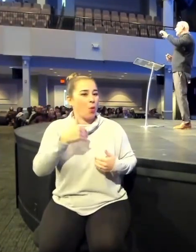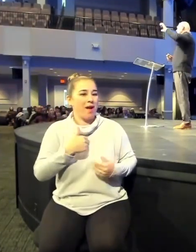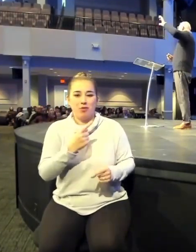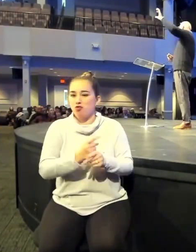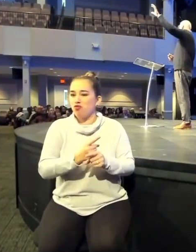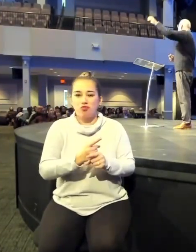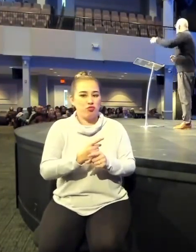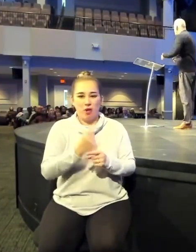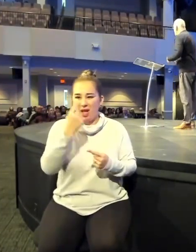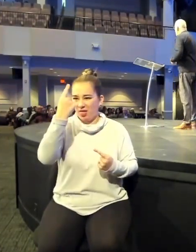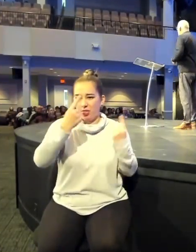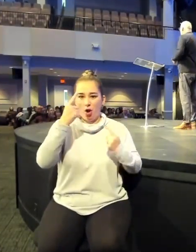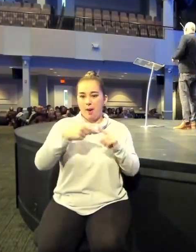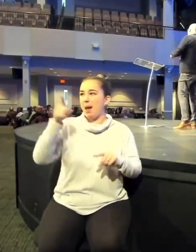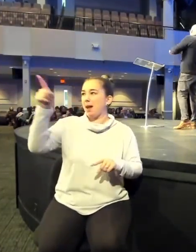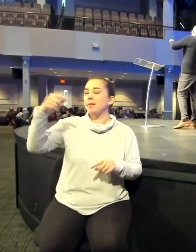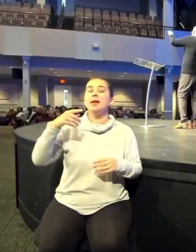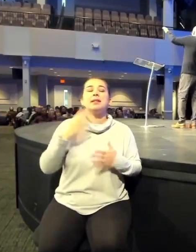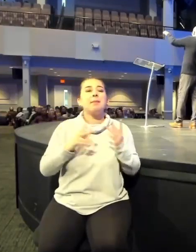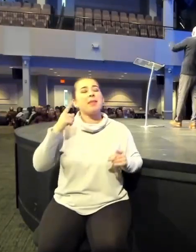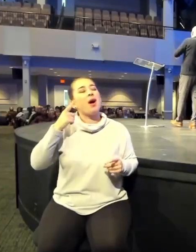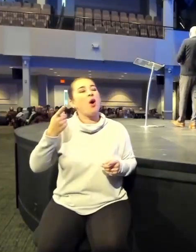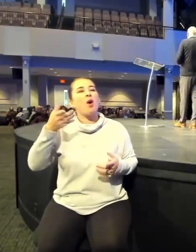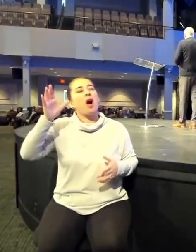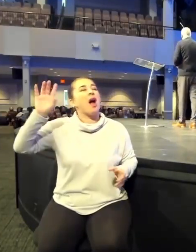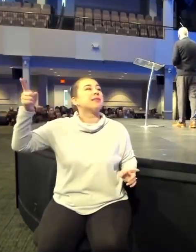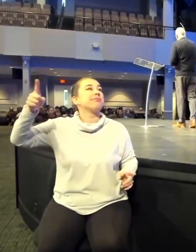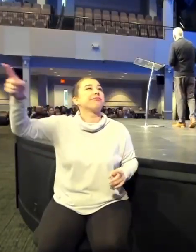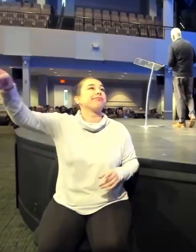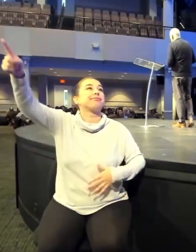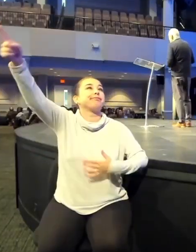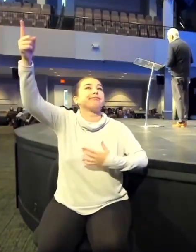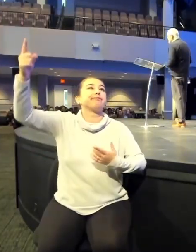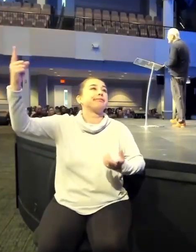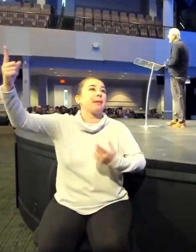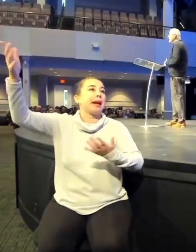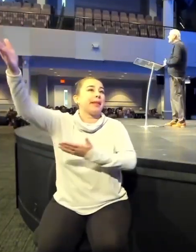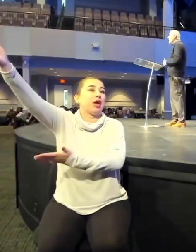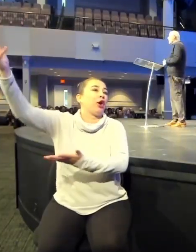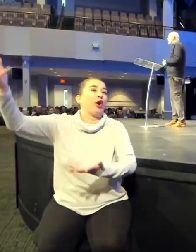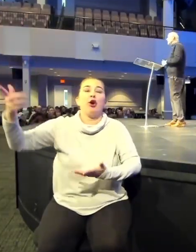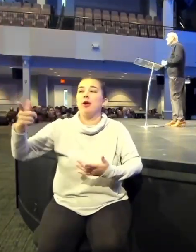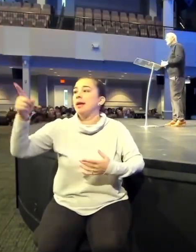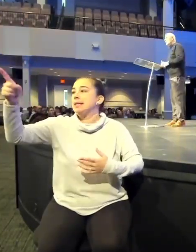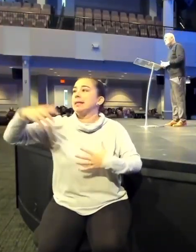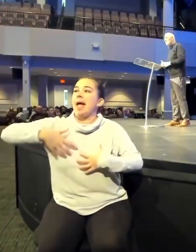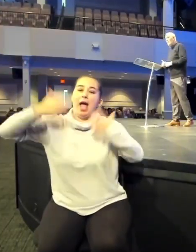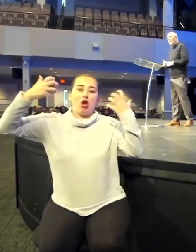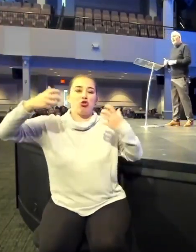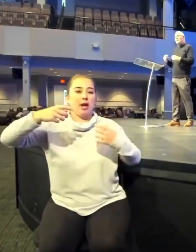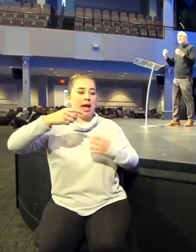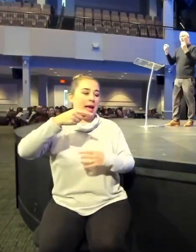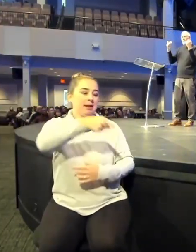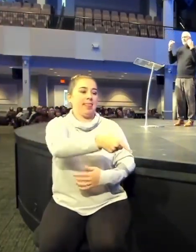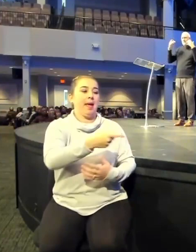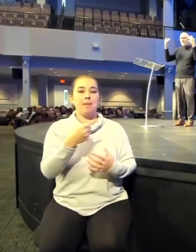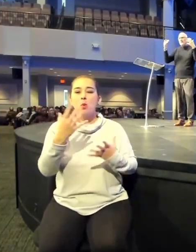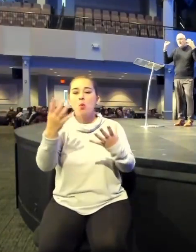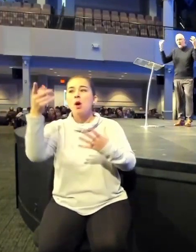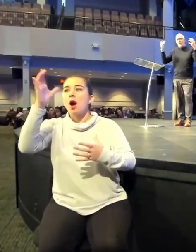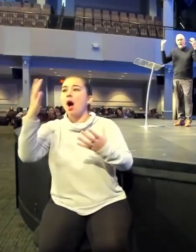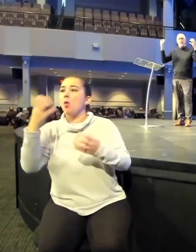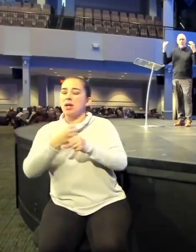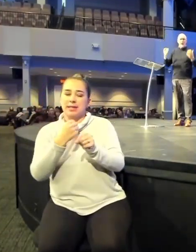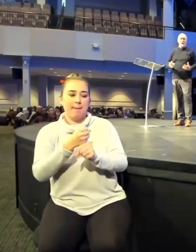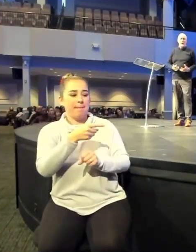see Him as some distant being out there in the universe that is maybe angry with them and trying to somehow make their life miserable. And as long as you think